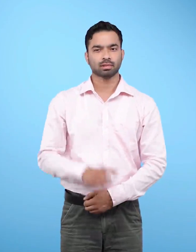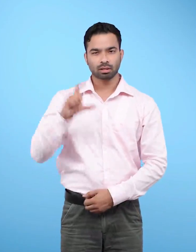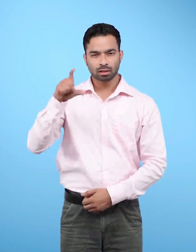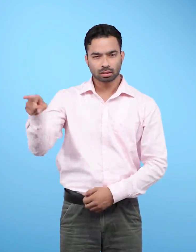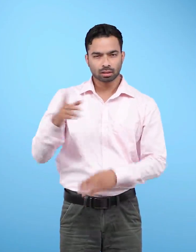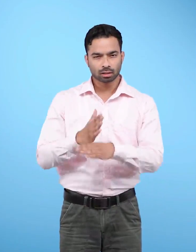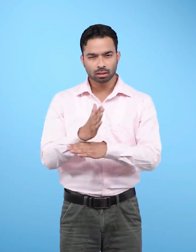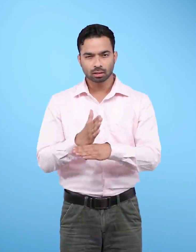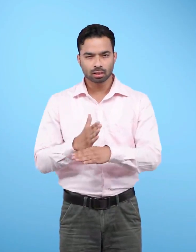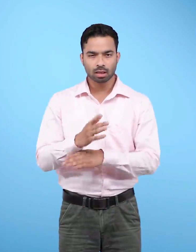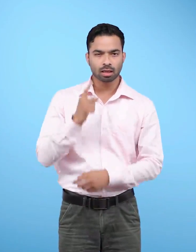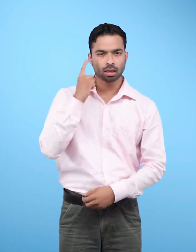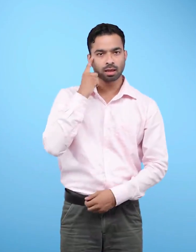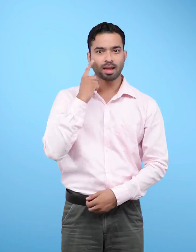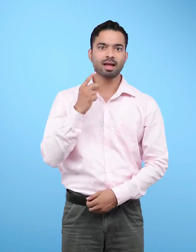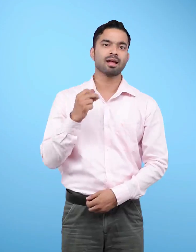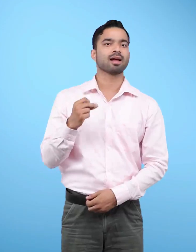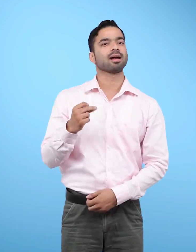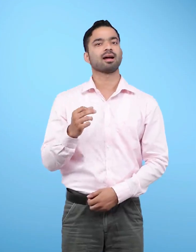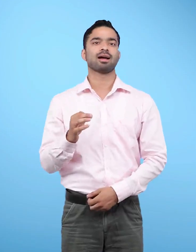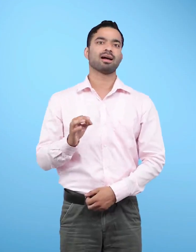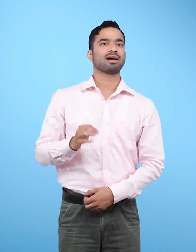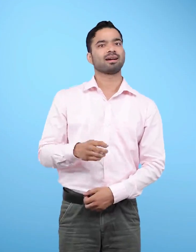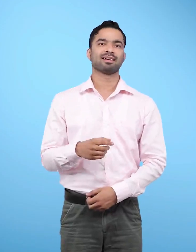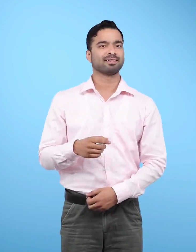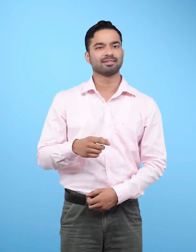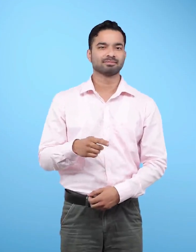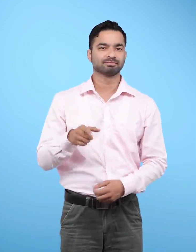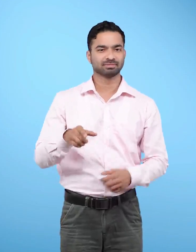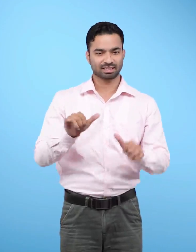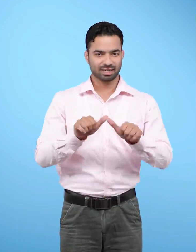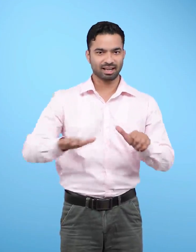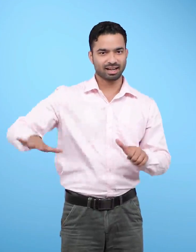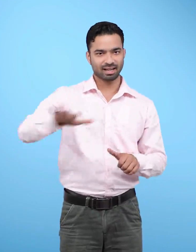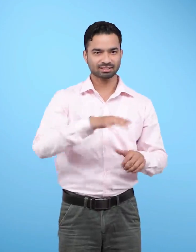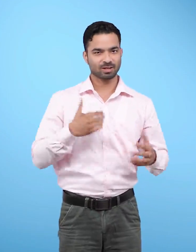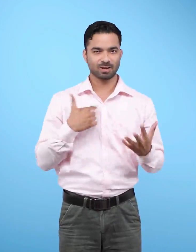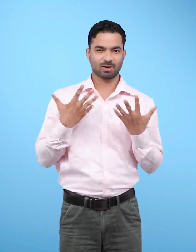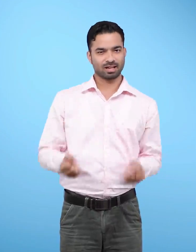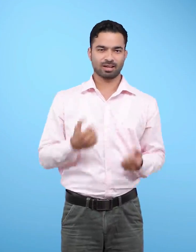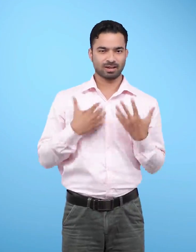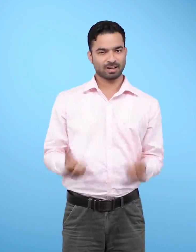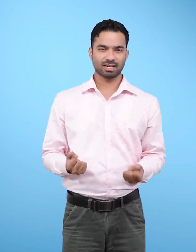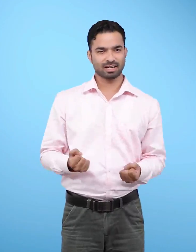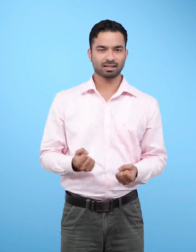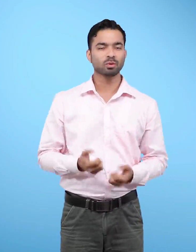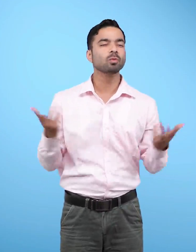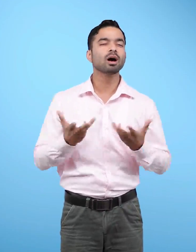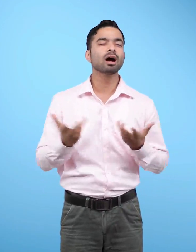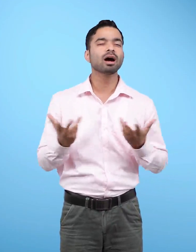Now, after realizing this, Chegu is telling her, "Ha! I want this piece of land. It